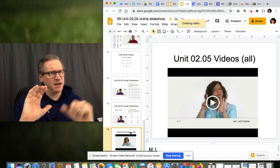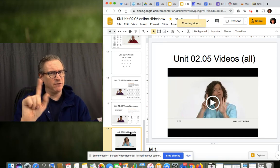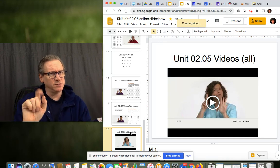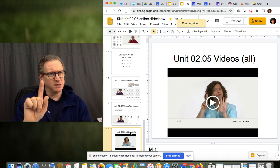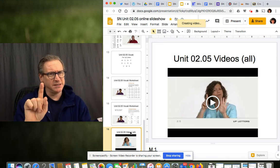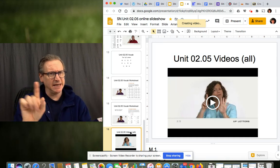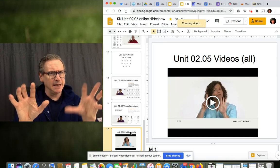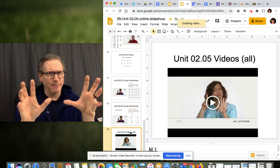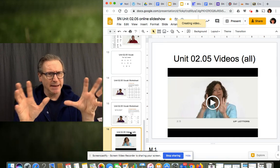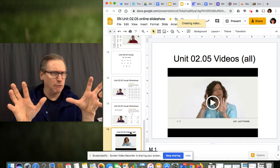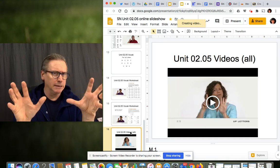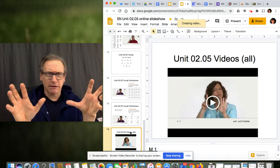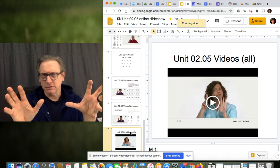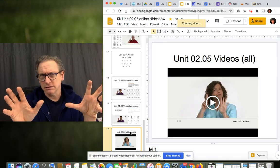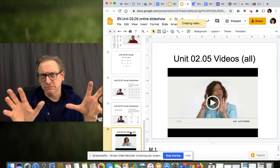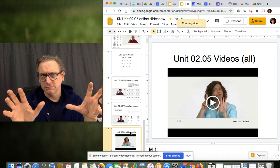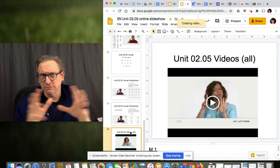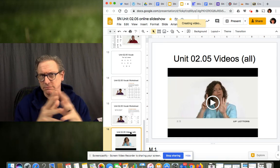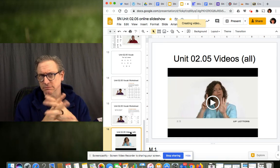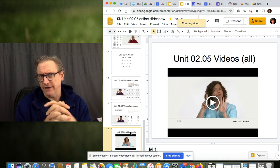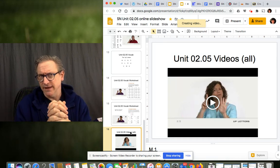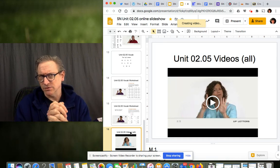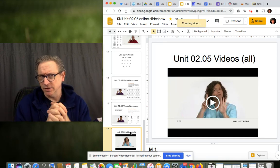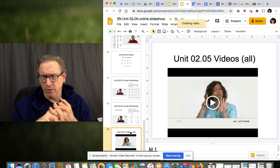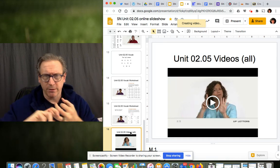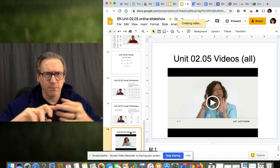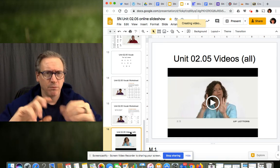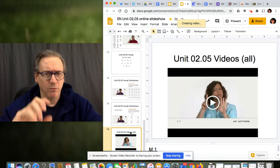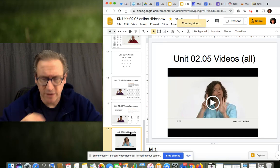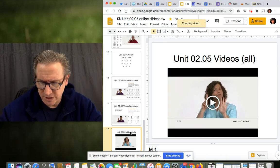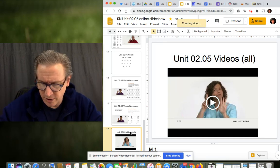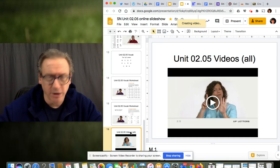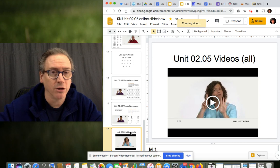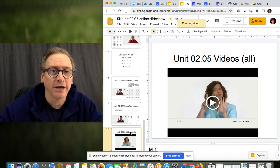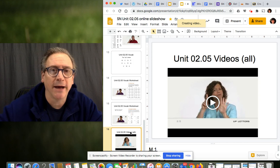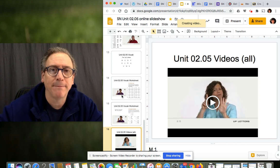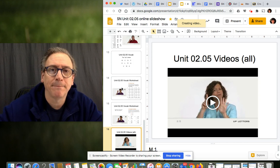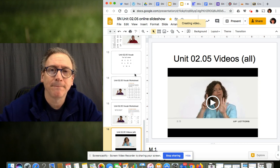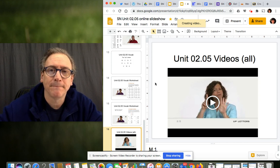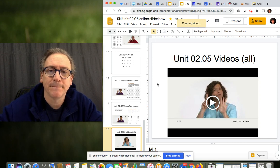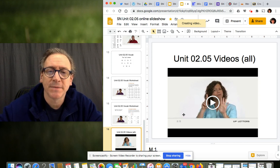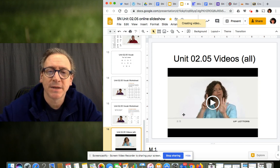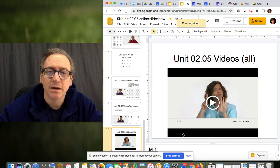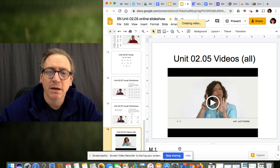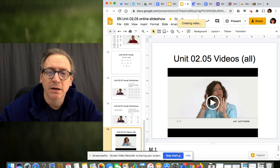focusing on those sticky, uppy, outy letters, and that's what you want to look at.